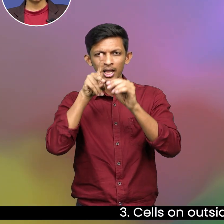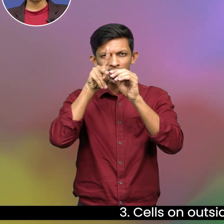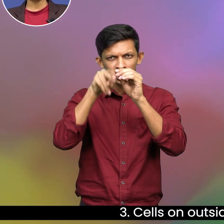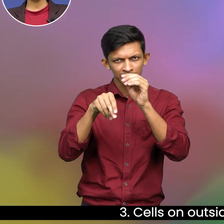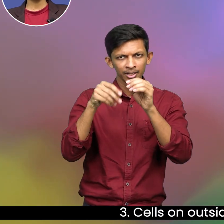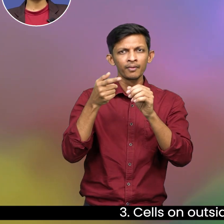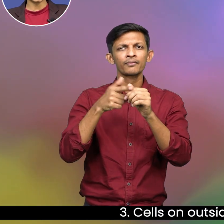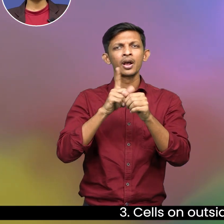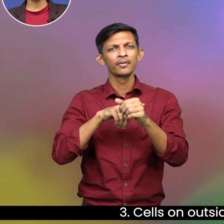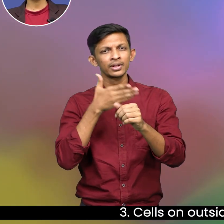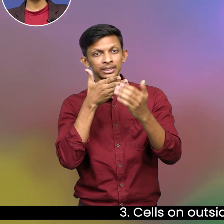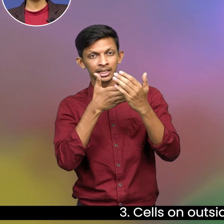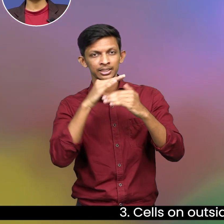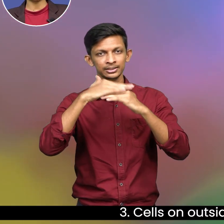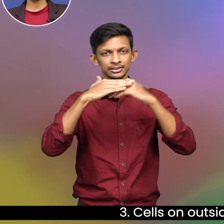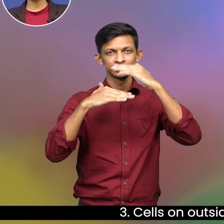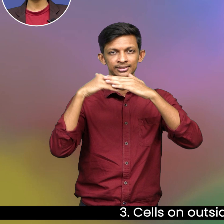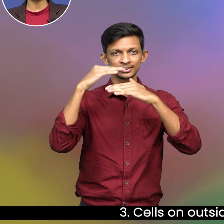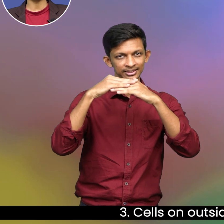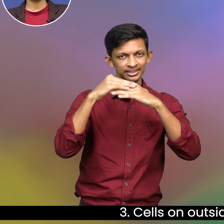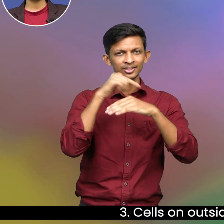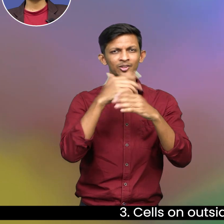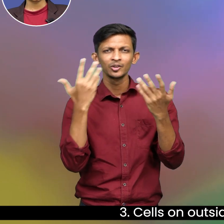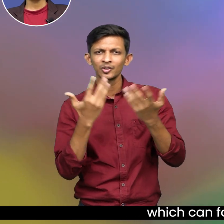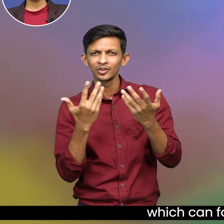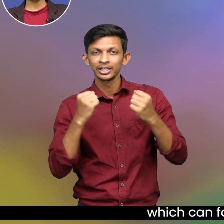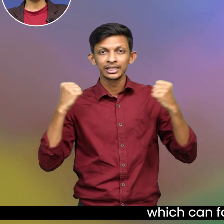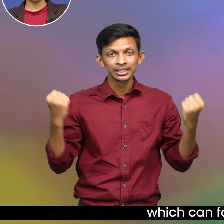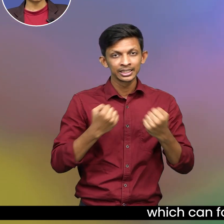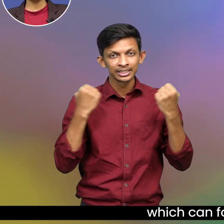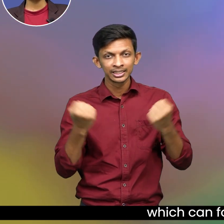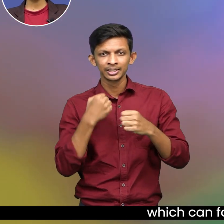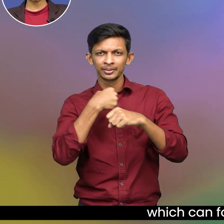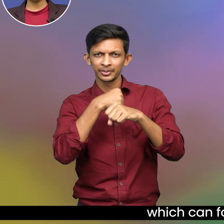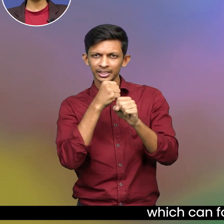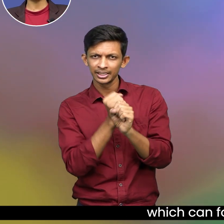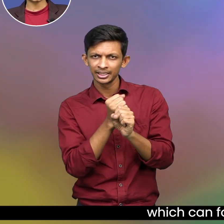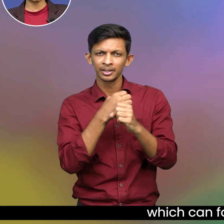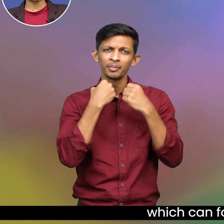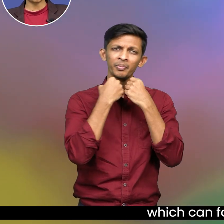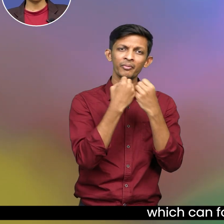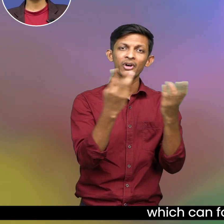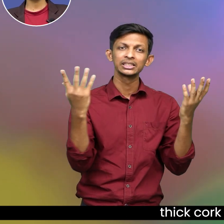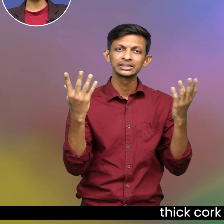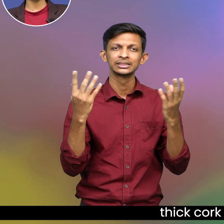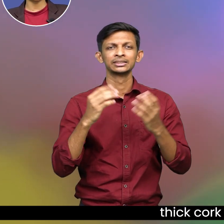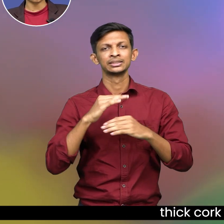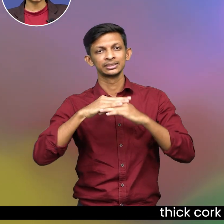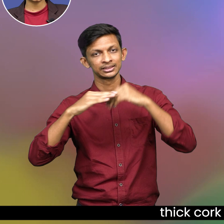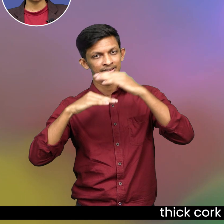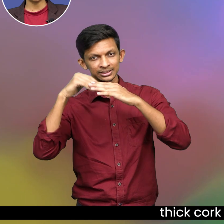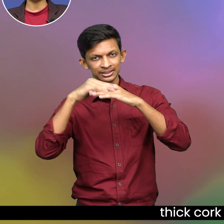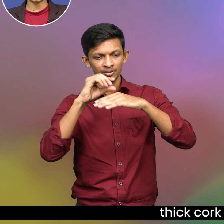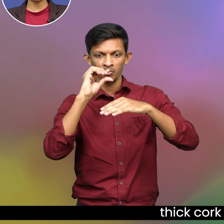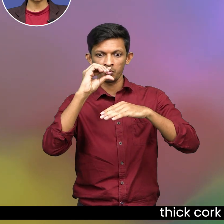Cells on outer side are cut from this layer, which can form several layers of thick